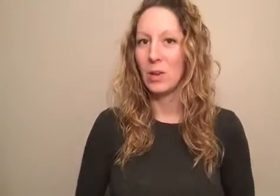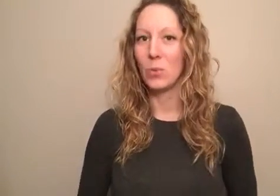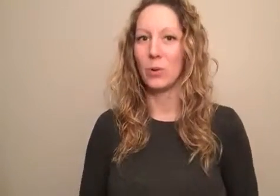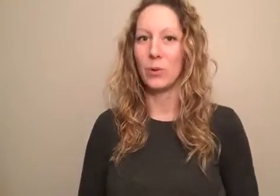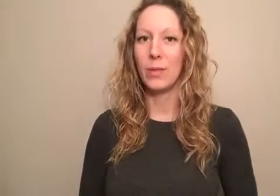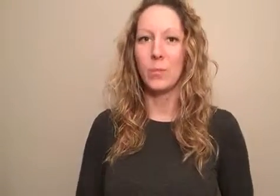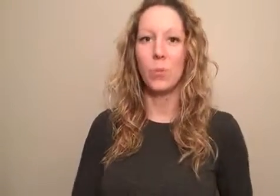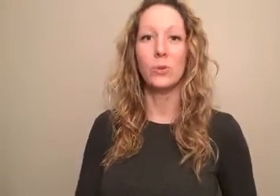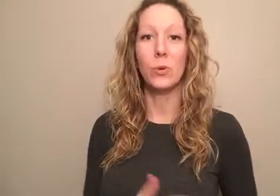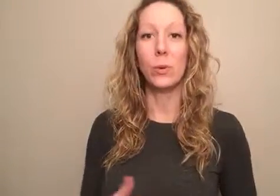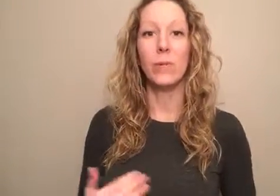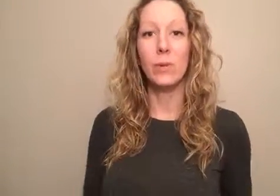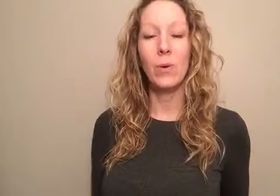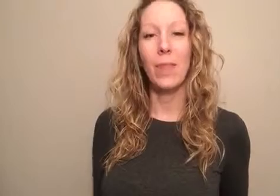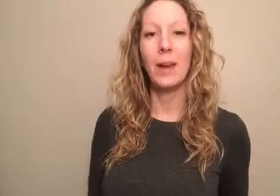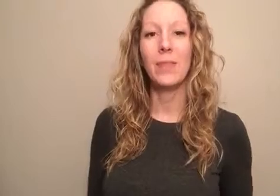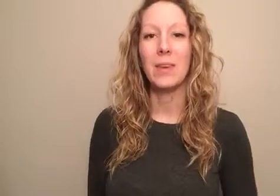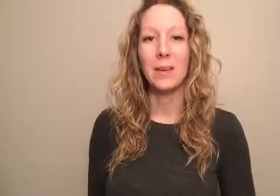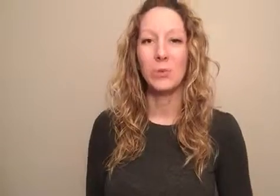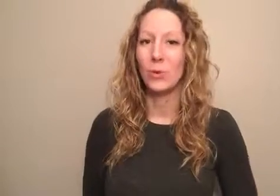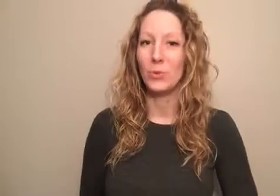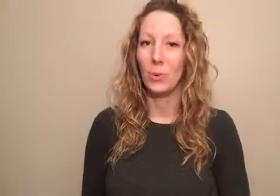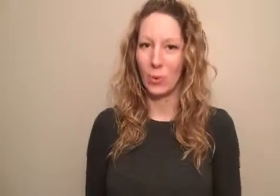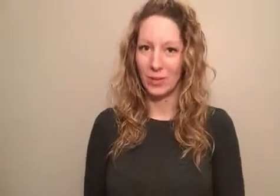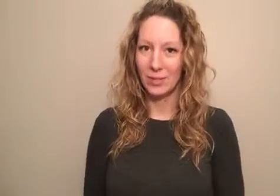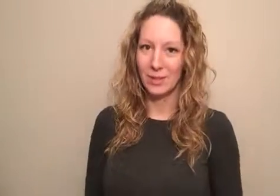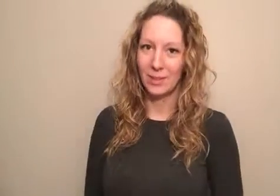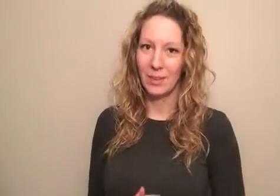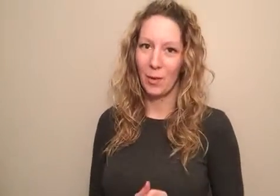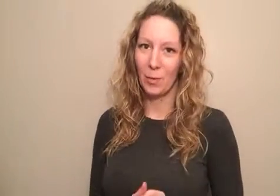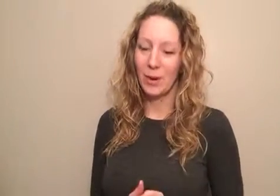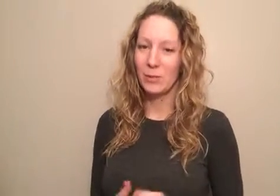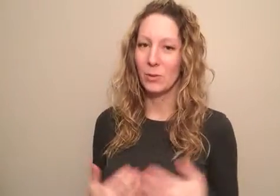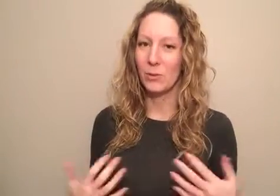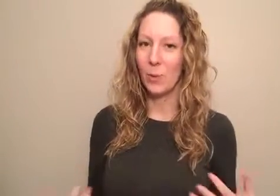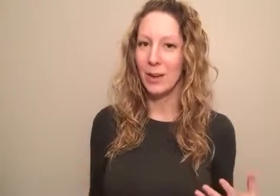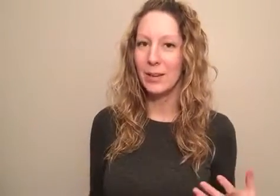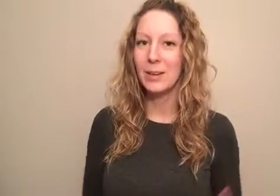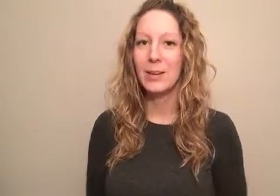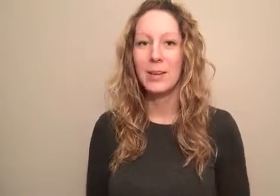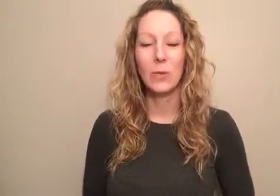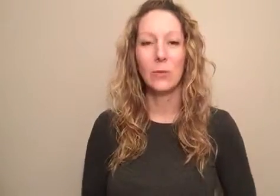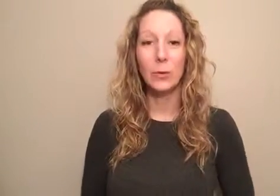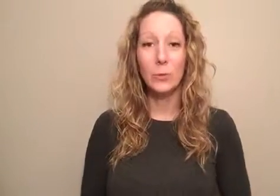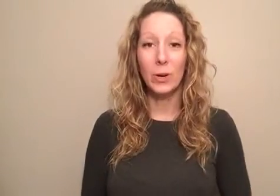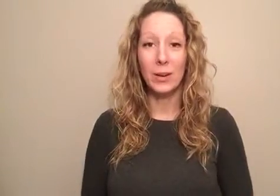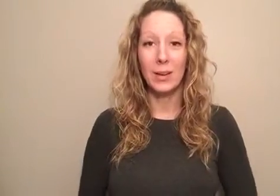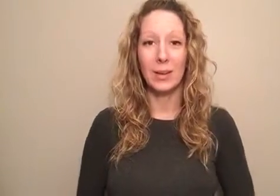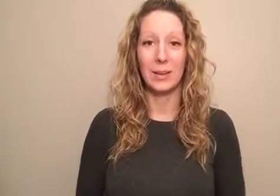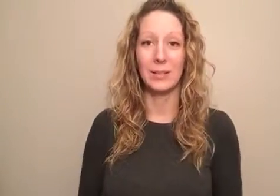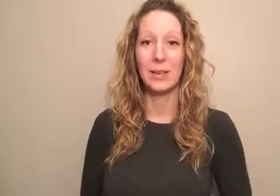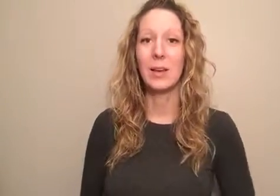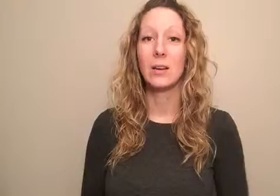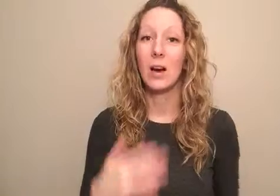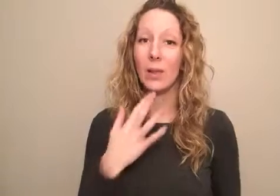We'll learn them, we'll do a review, and then at the end we'll do a quiz. All right, so if you're ready, first word is